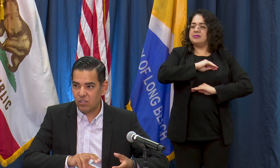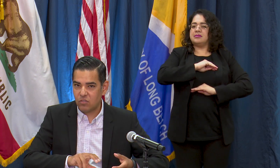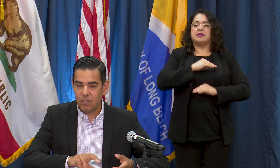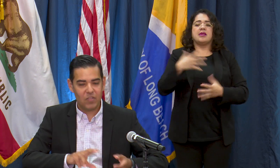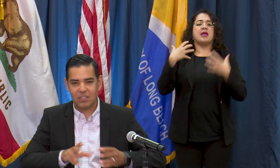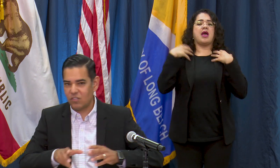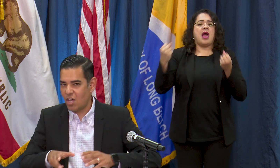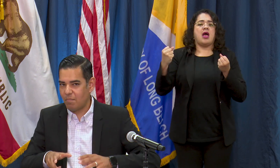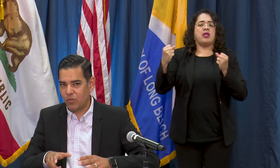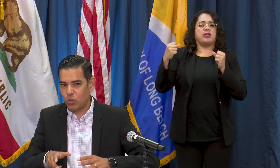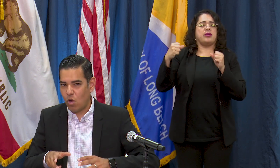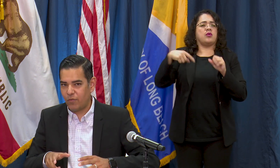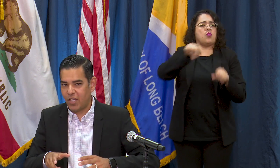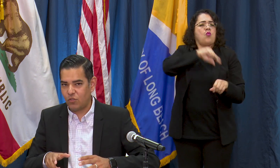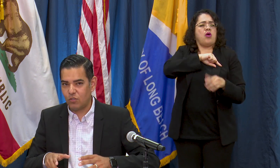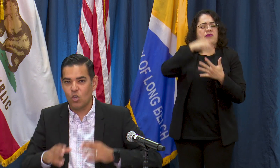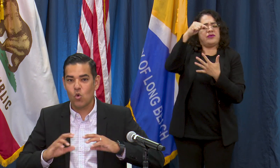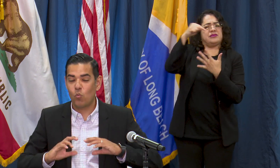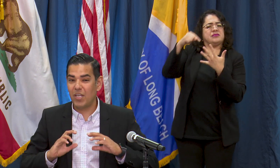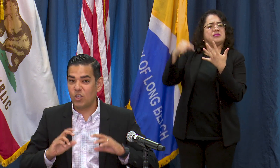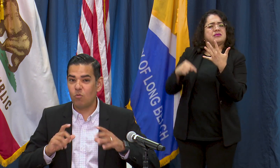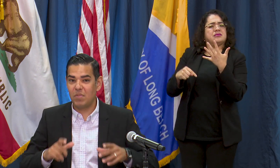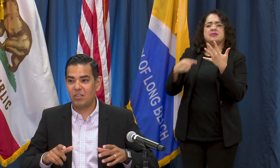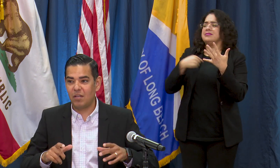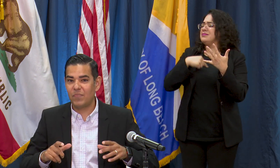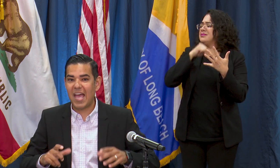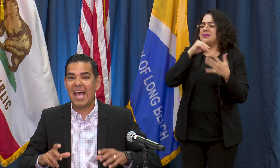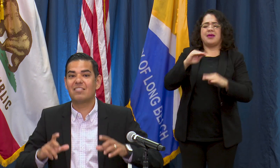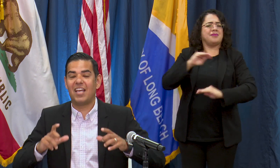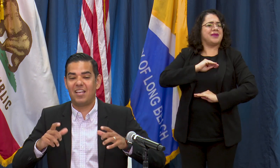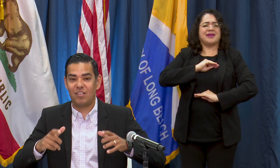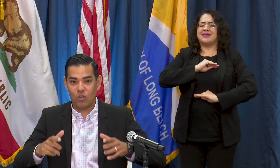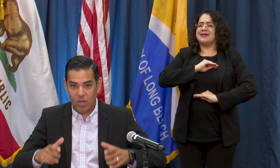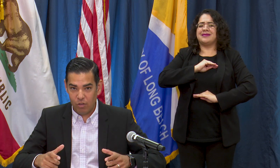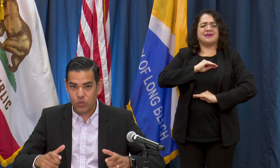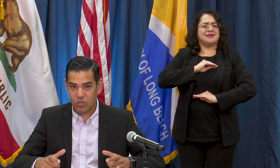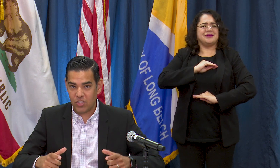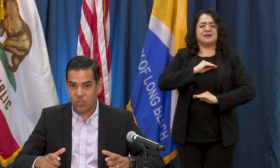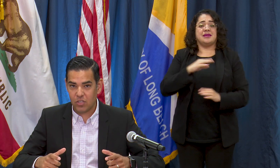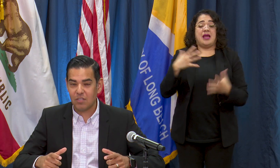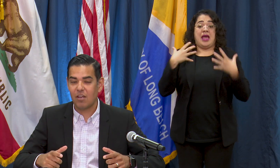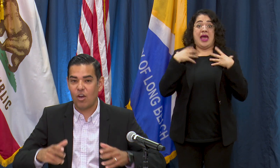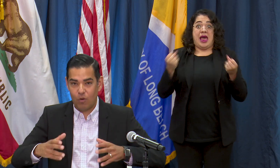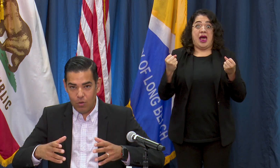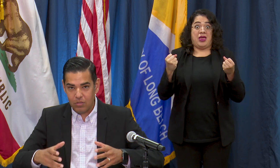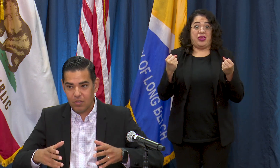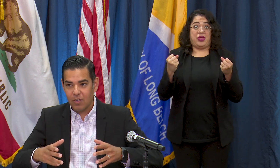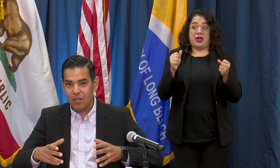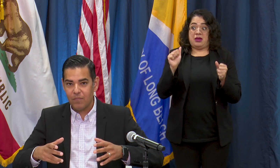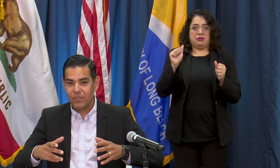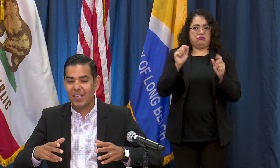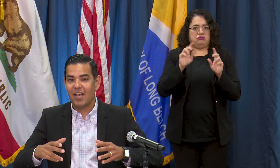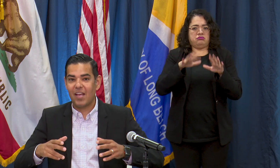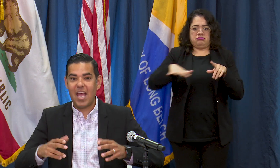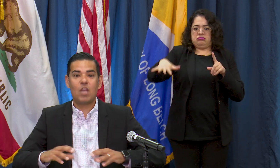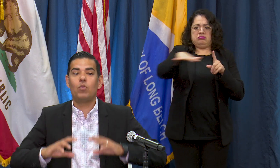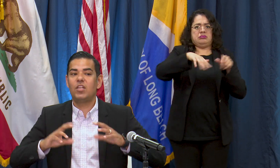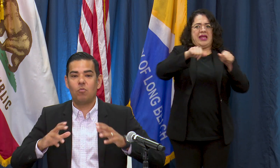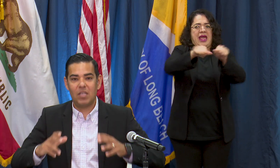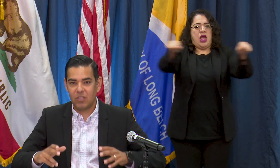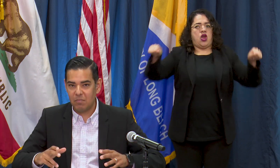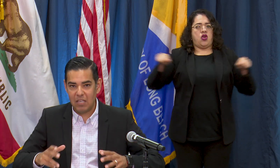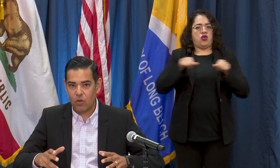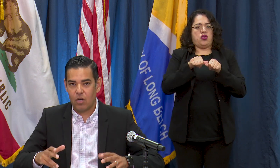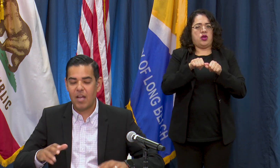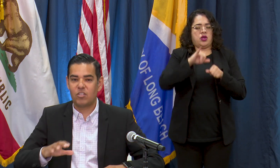Los Angeles does not meet those qualifications. We don't meet them as a health jurisdiction on our own, and we